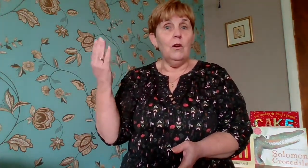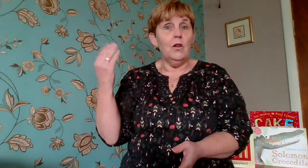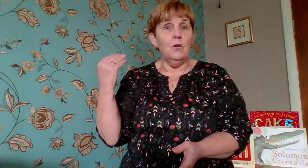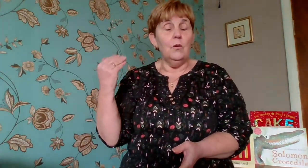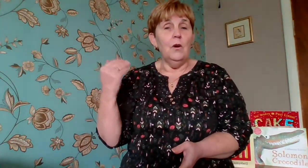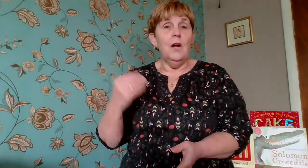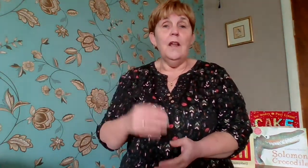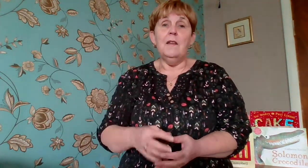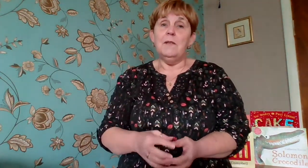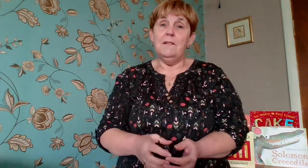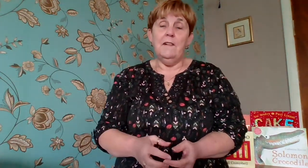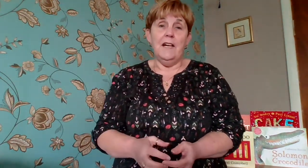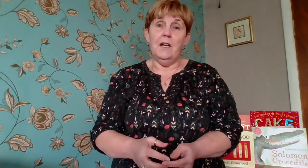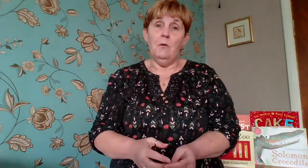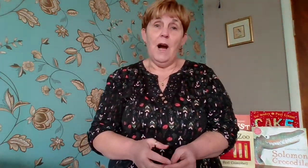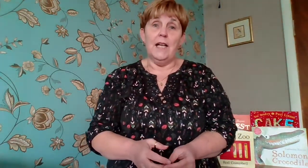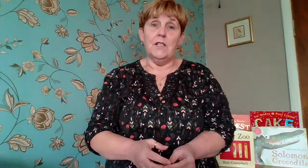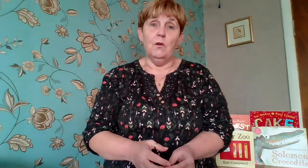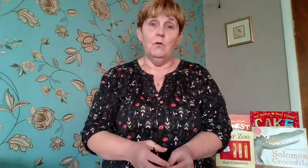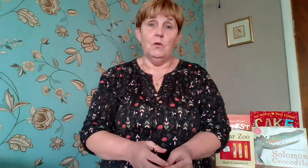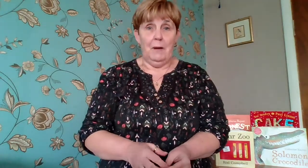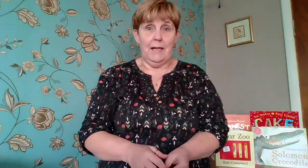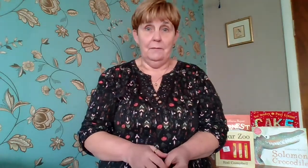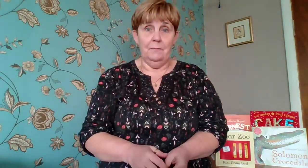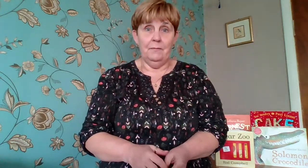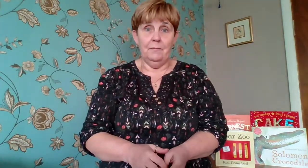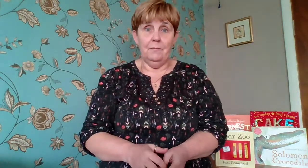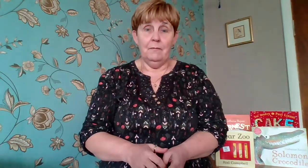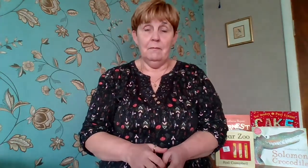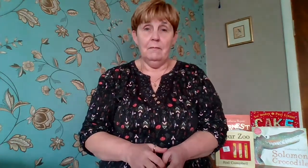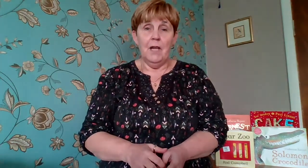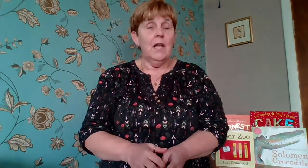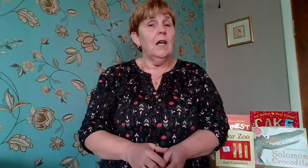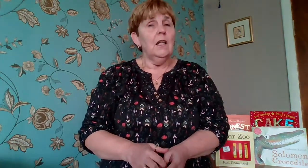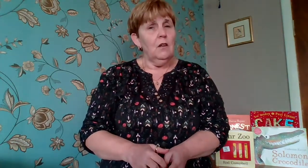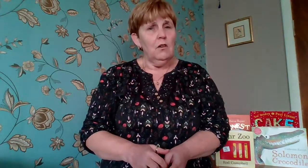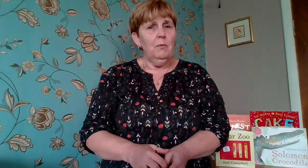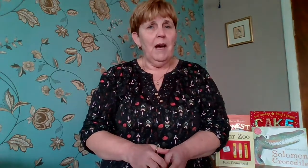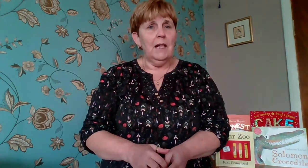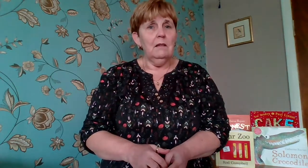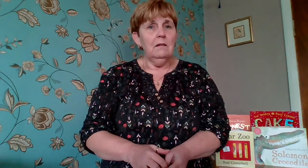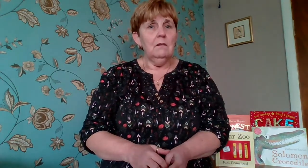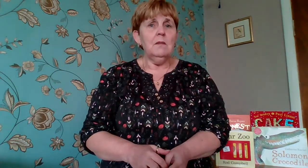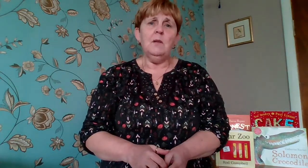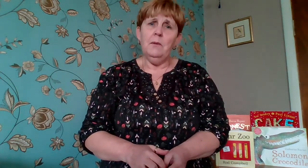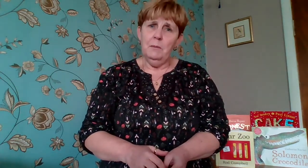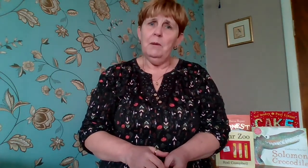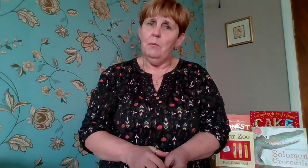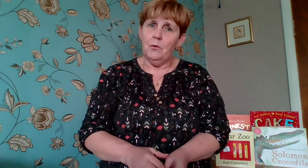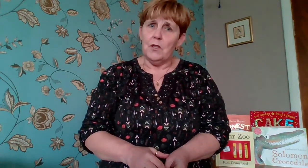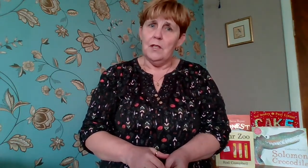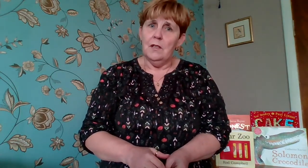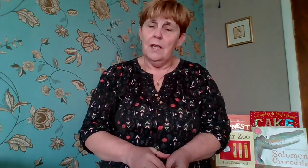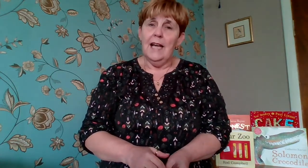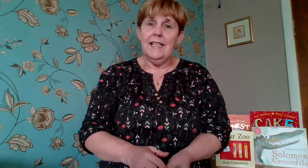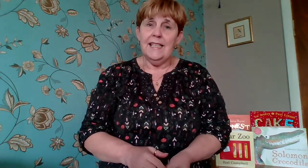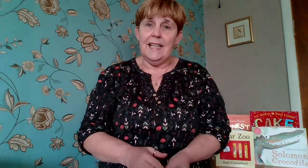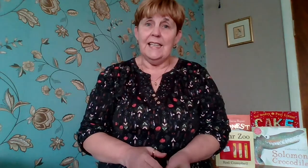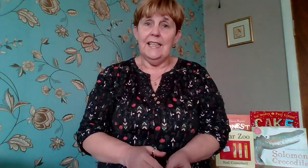ago, there was a very wise old man. The old man was a wee bit bored and decided that